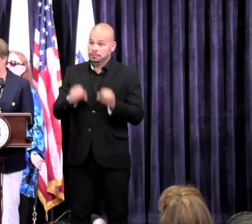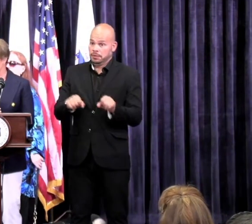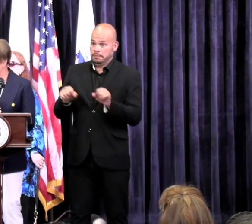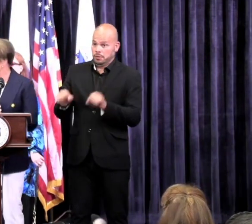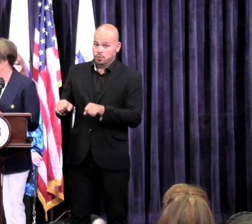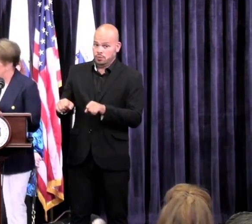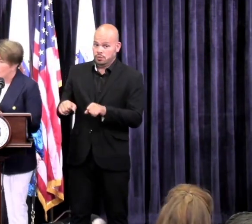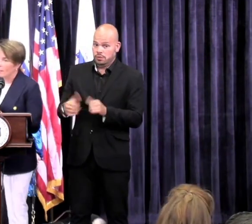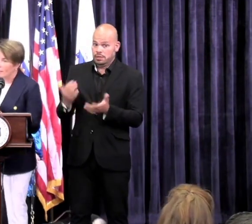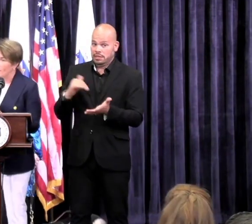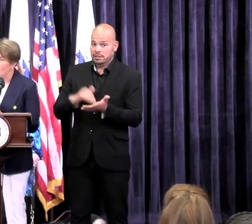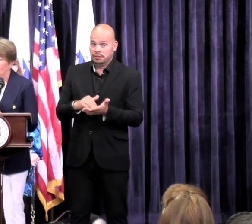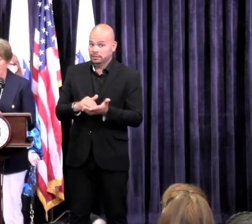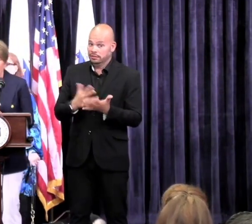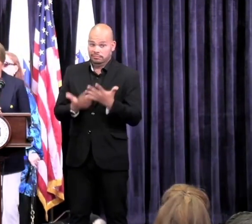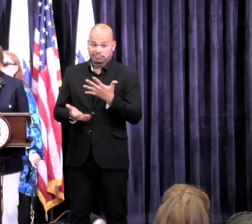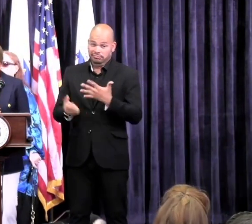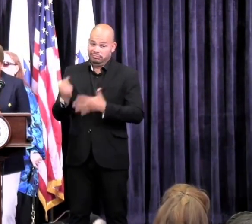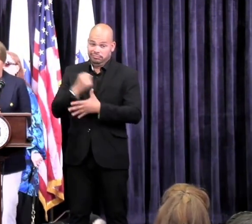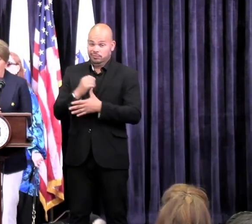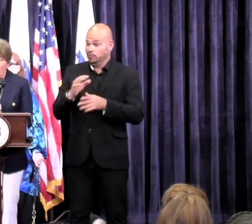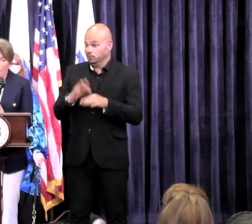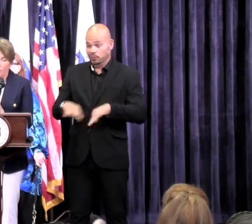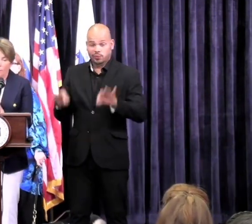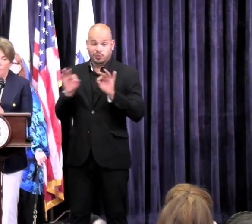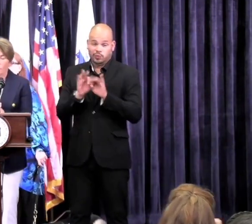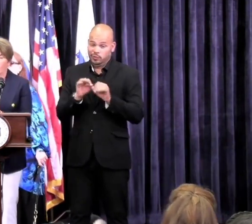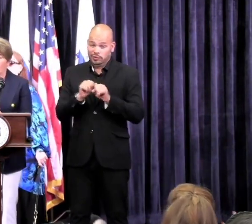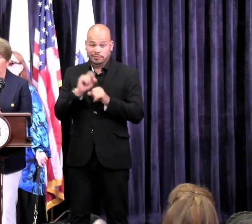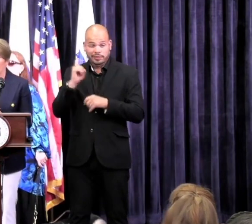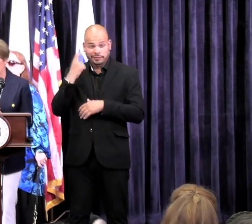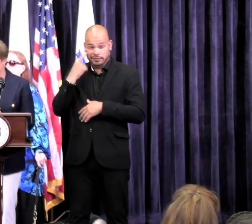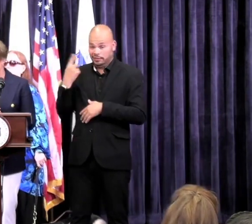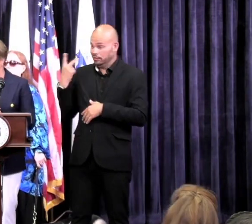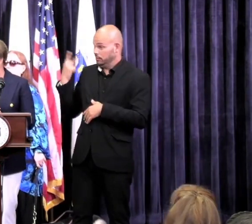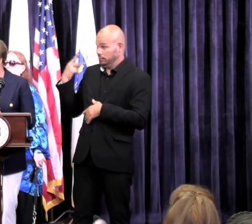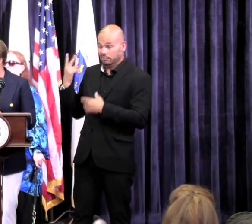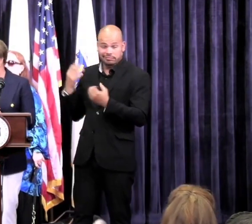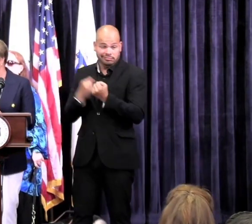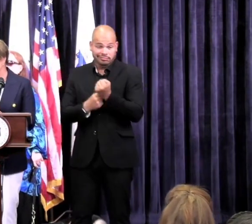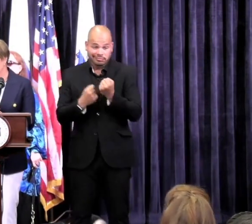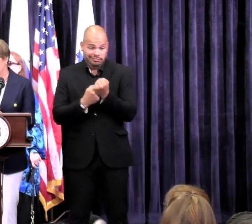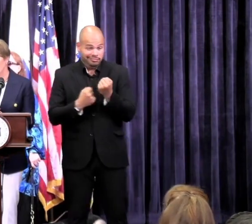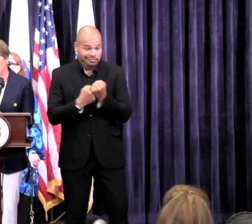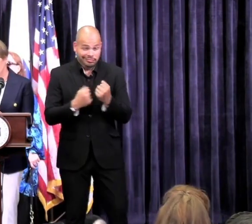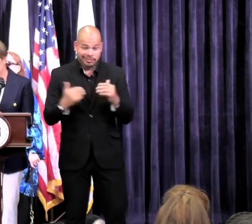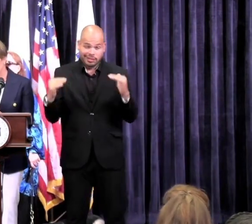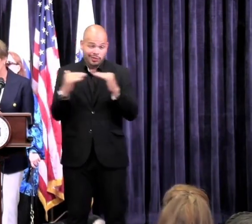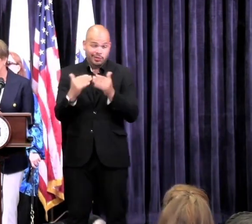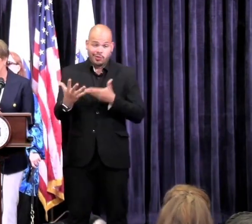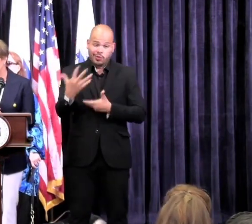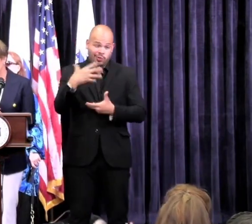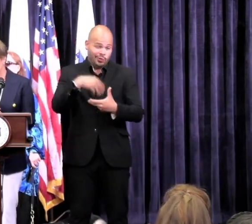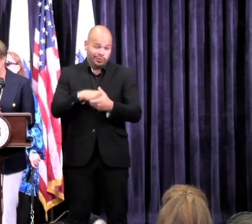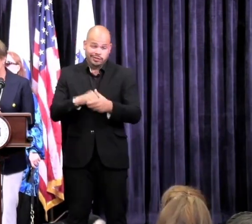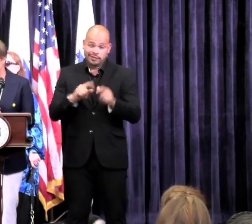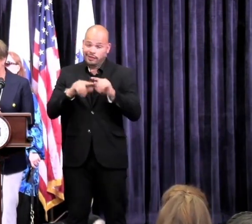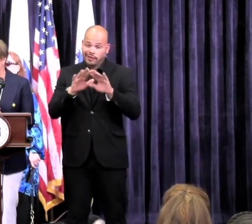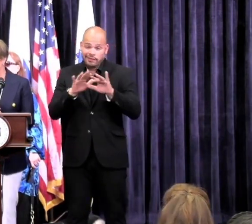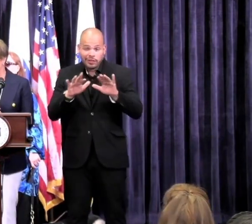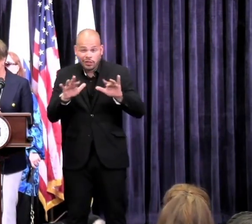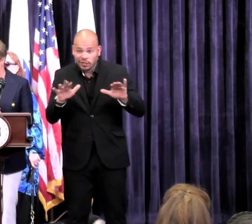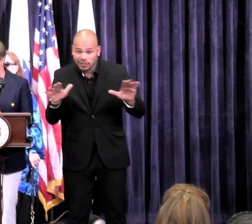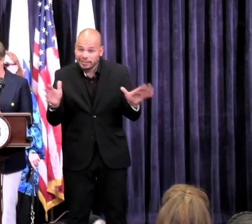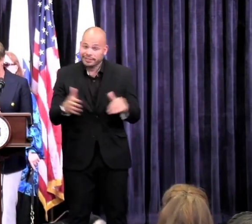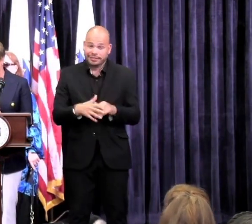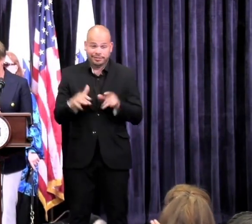is something that's really important to the lieutenant governor and me we've long been Advocates of equity and inclusivity and diversity and this is